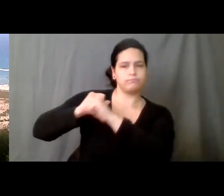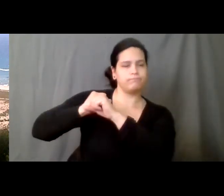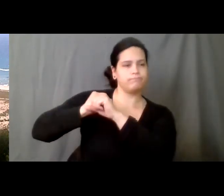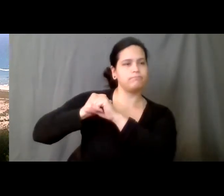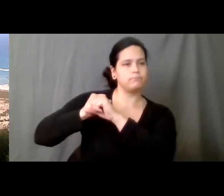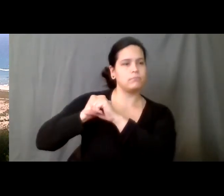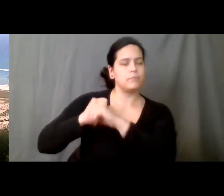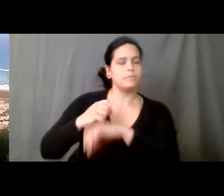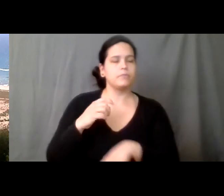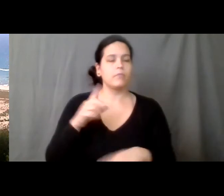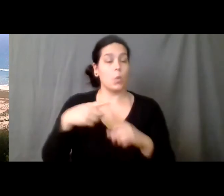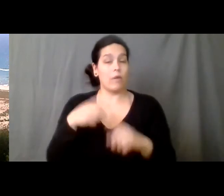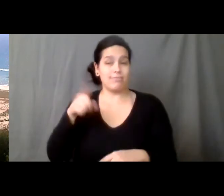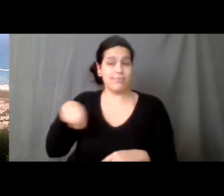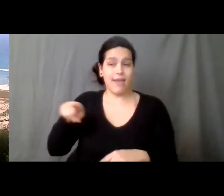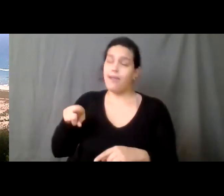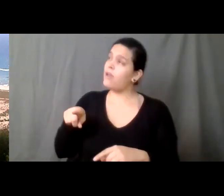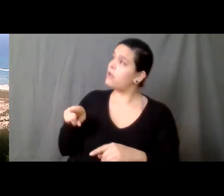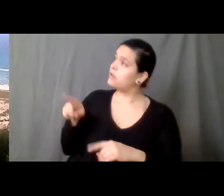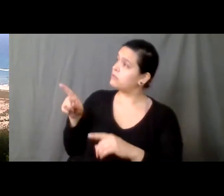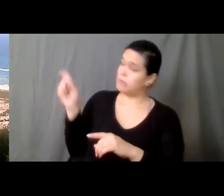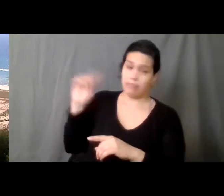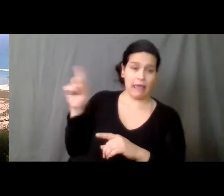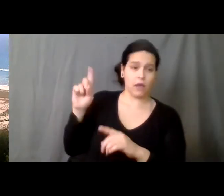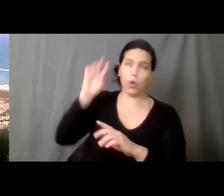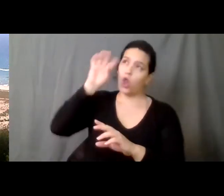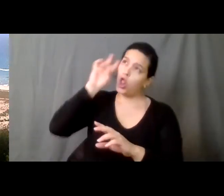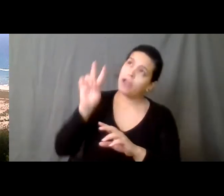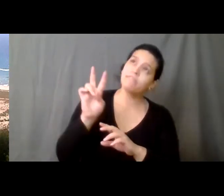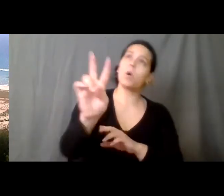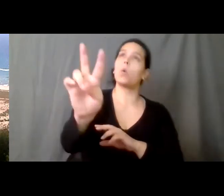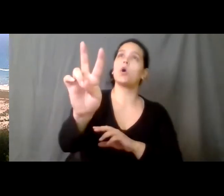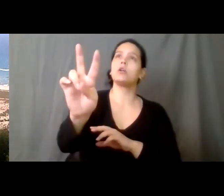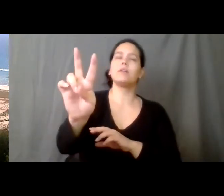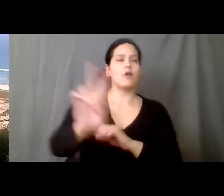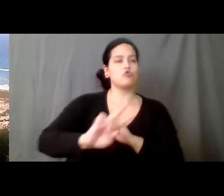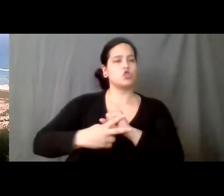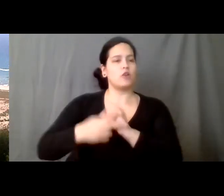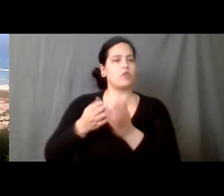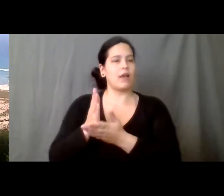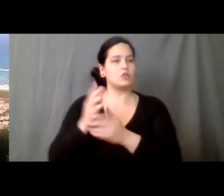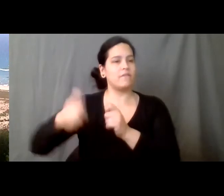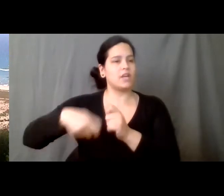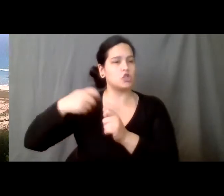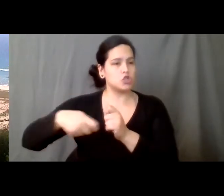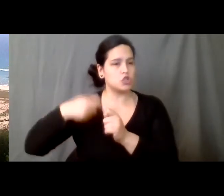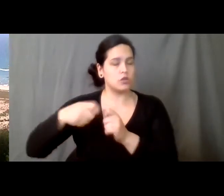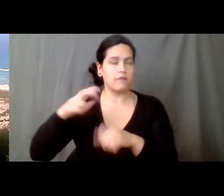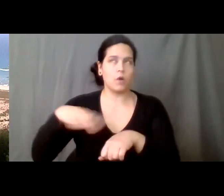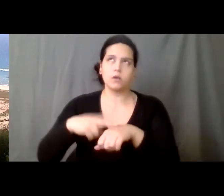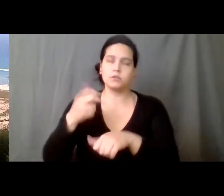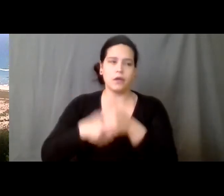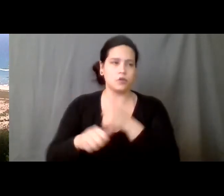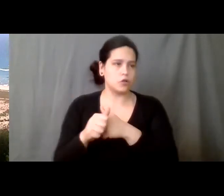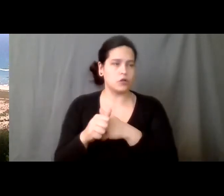ready to sign those treaties, they reserved the right to fish. And of course, under the canons of